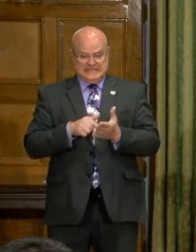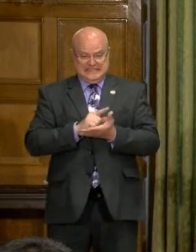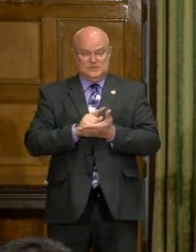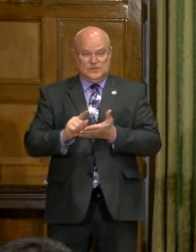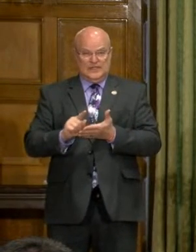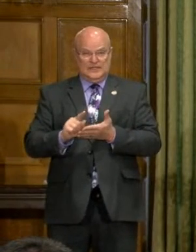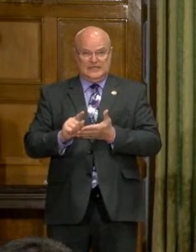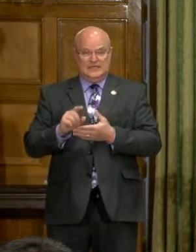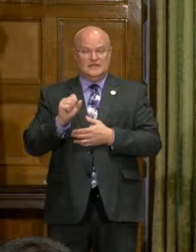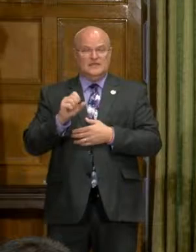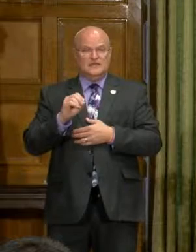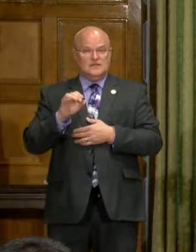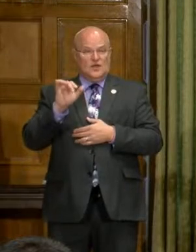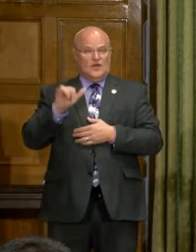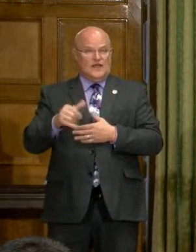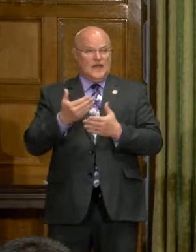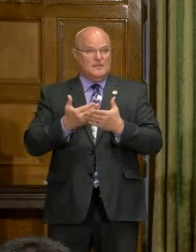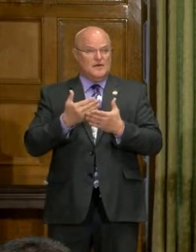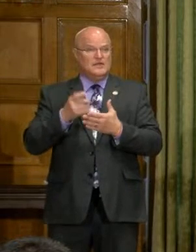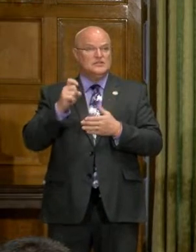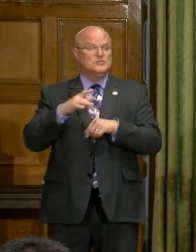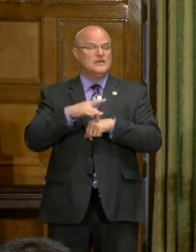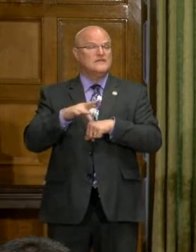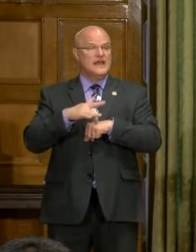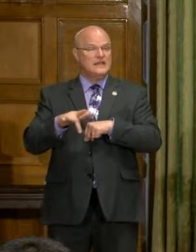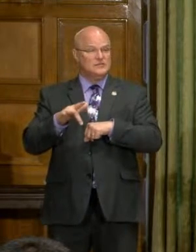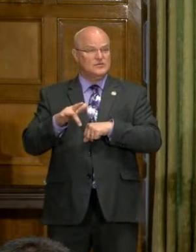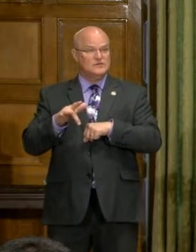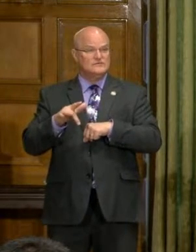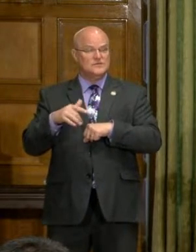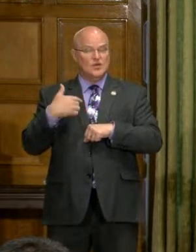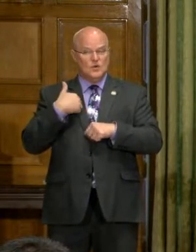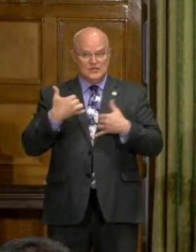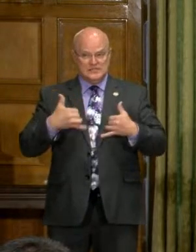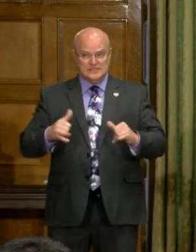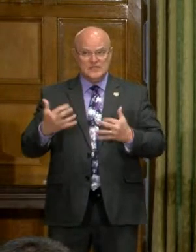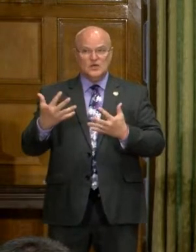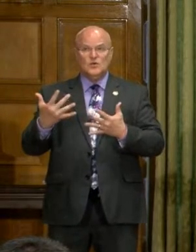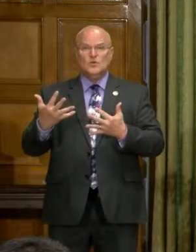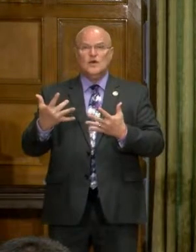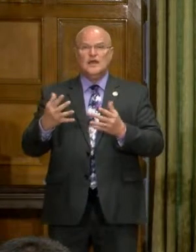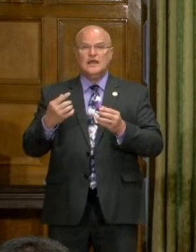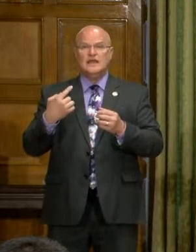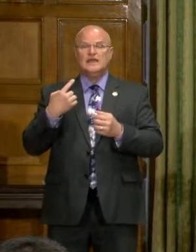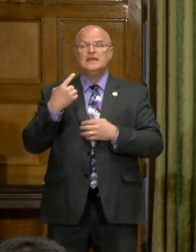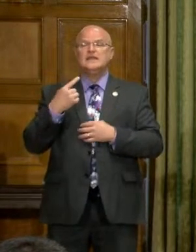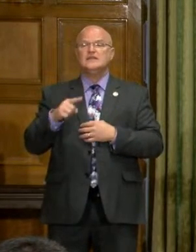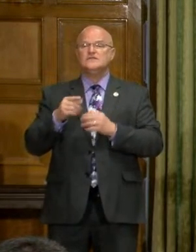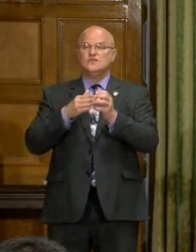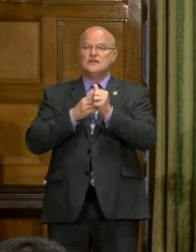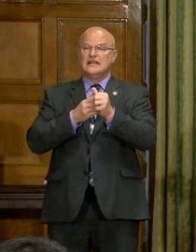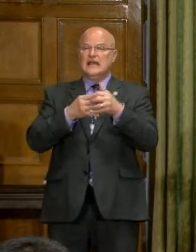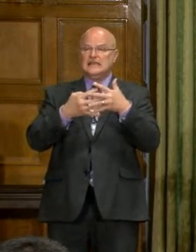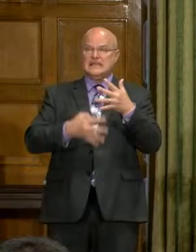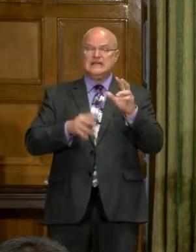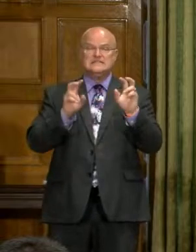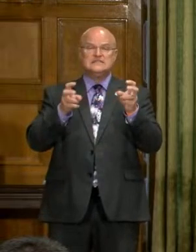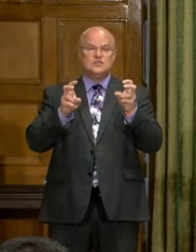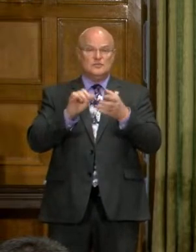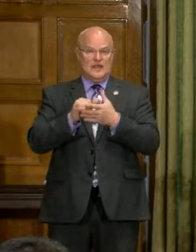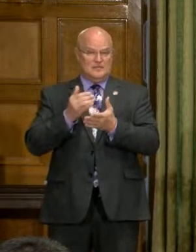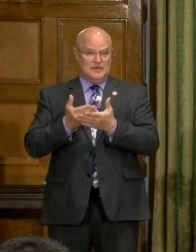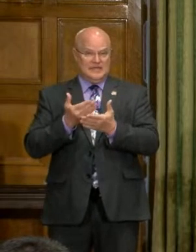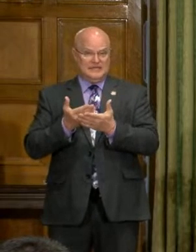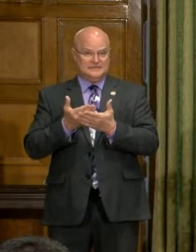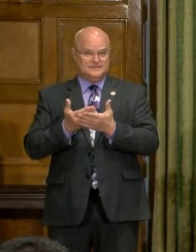this week. And so that money should be available. We're still waiting for guidelines in terms of